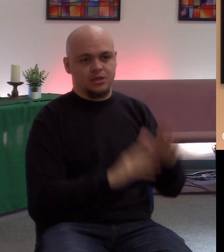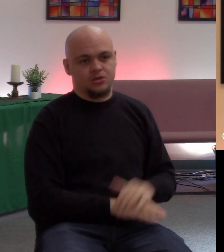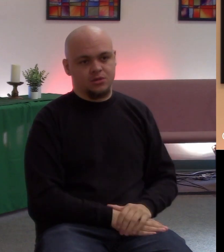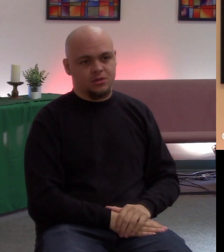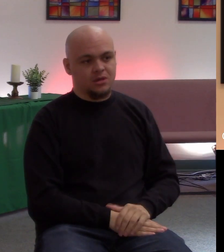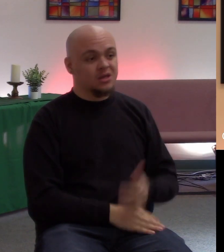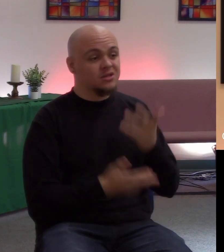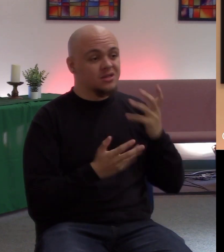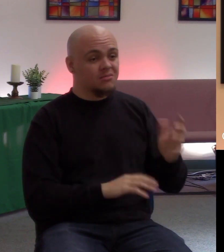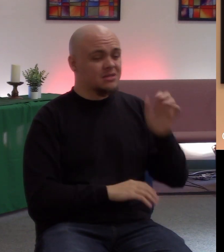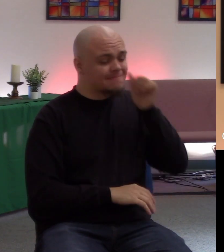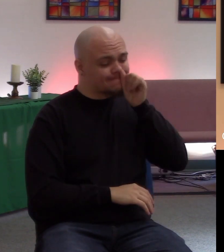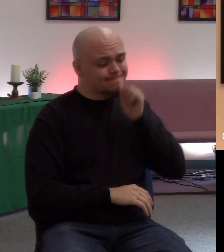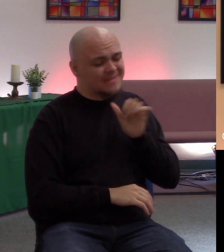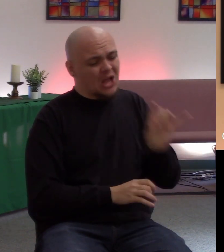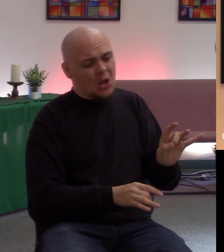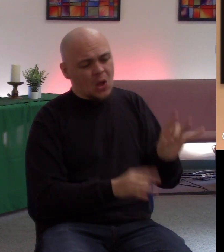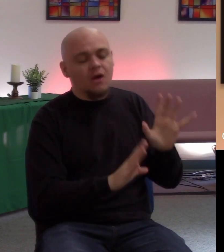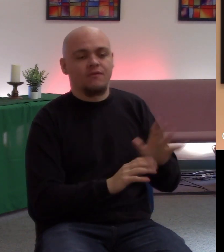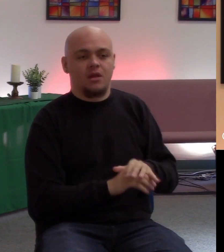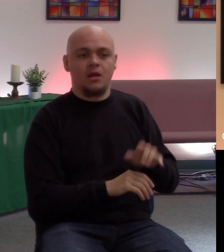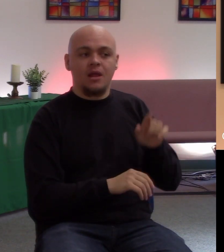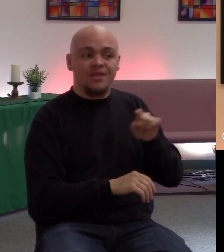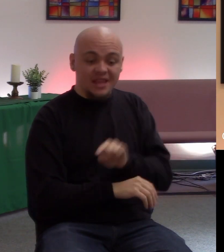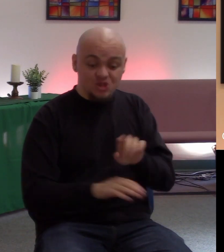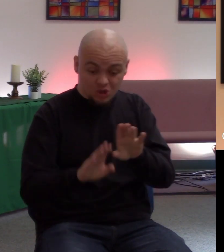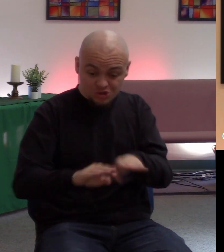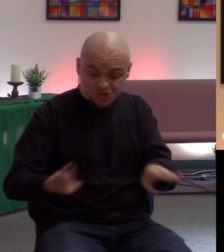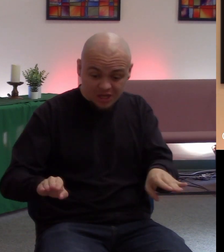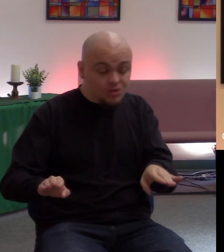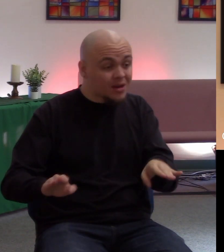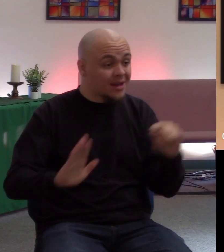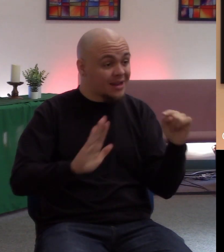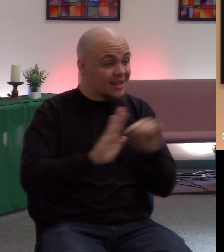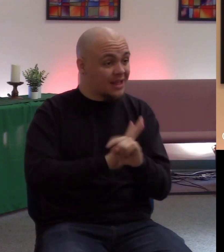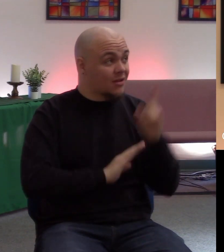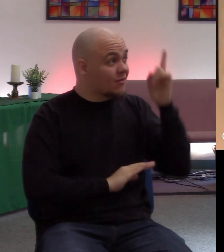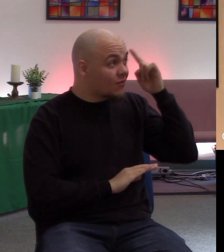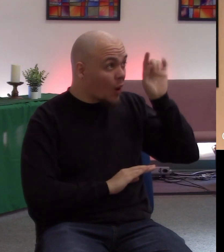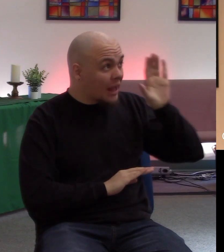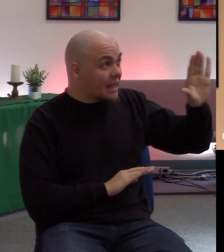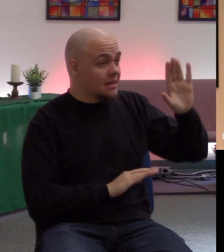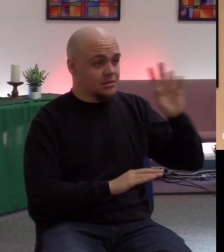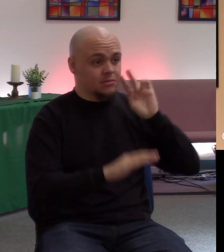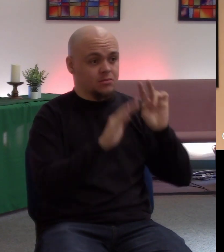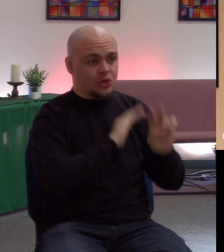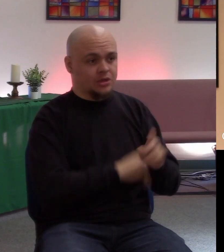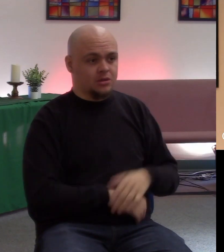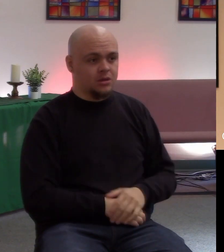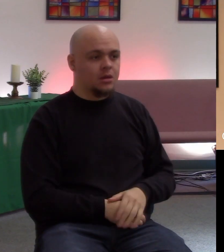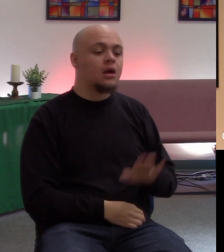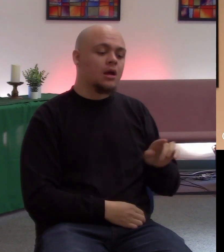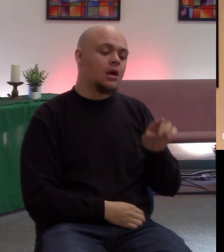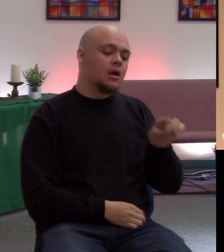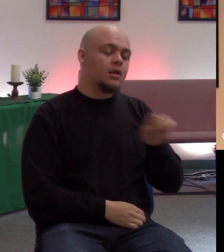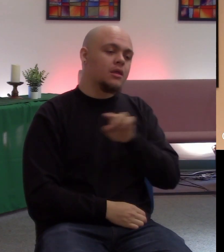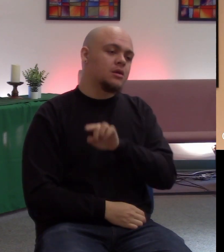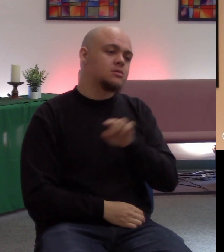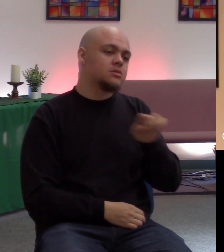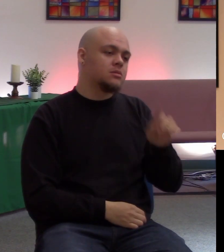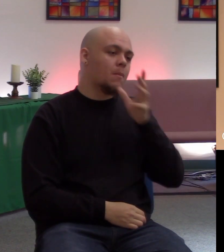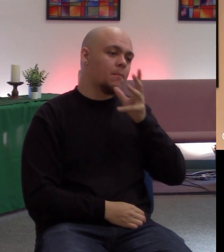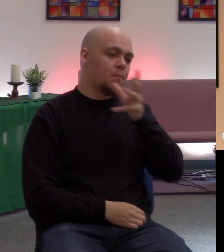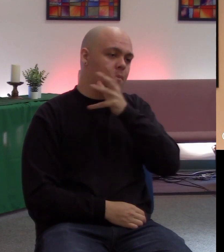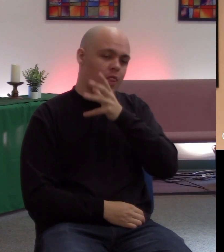so she killed him so he wouldn't have to go through this horrible tribulation. These are children being killed. Now, I